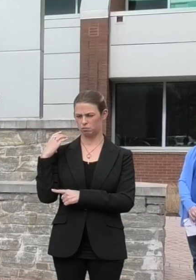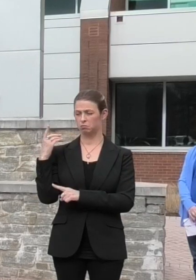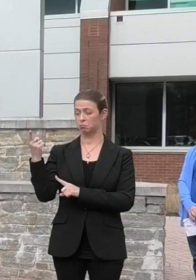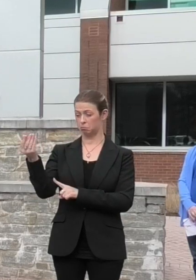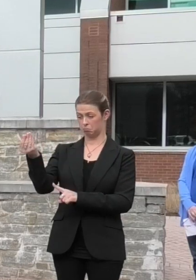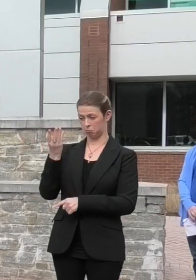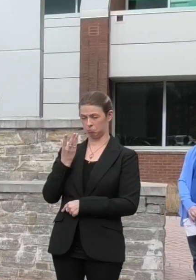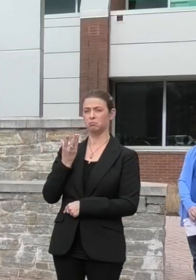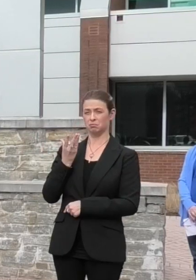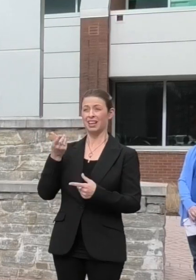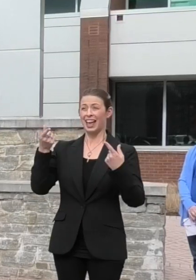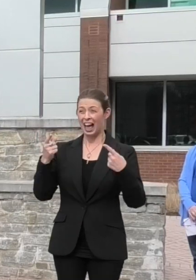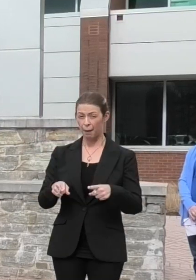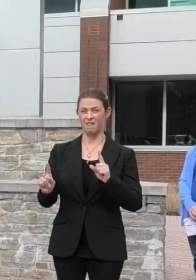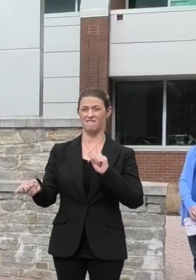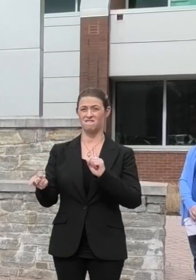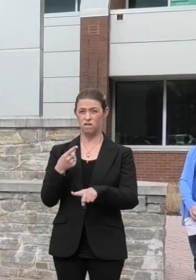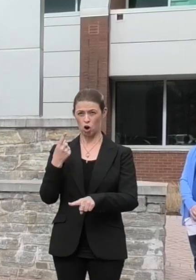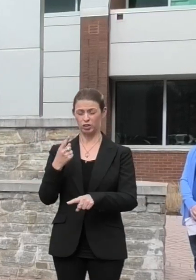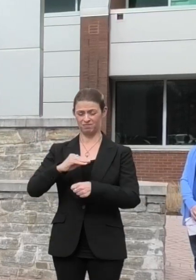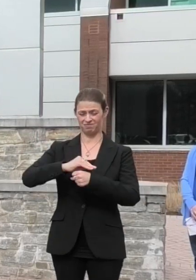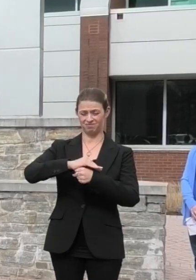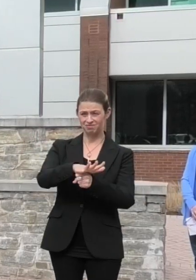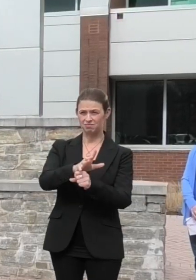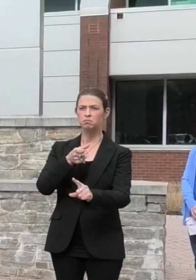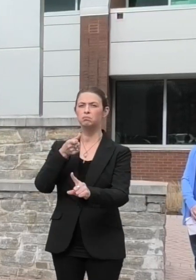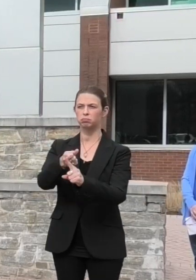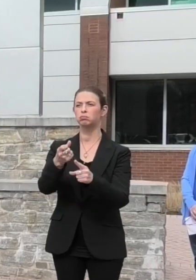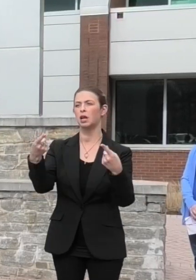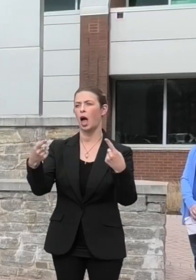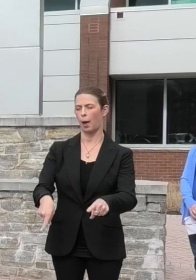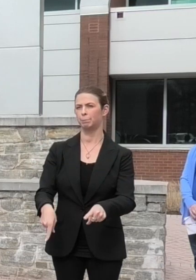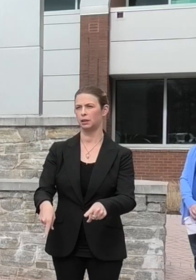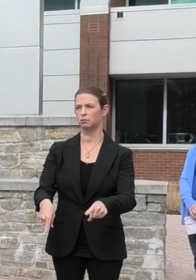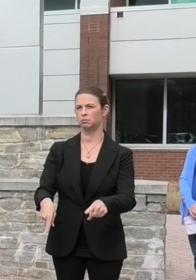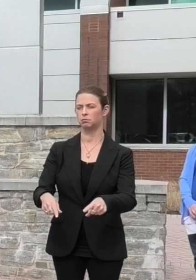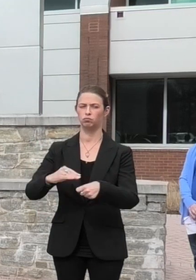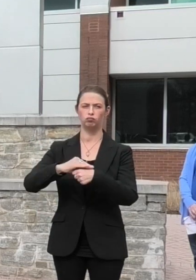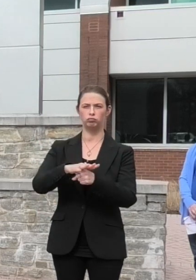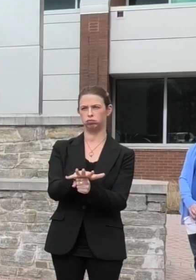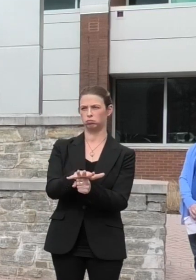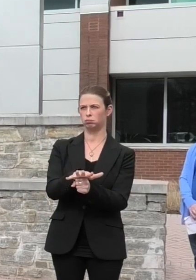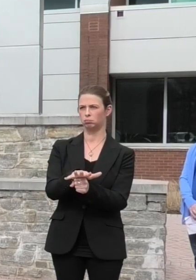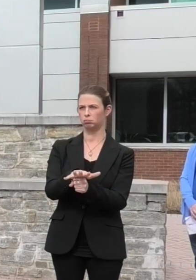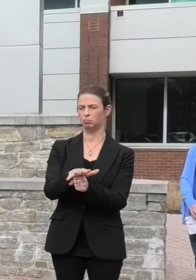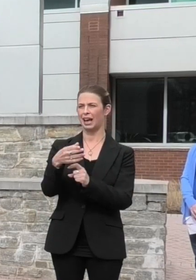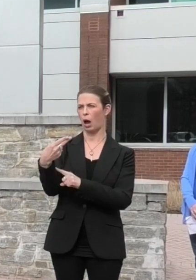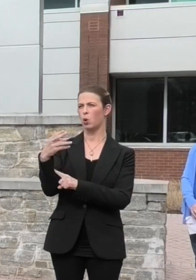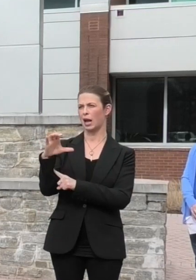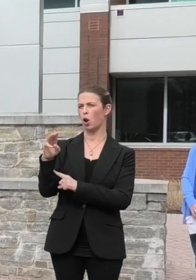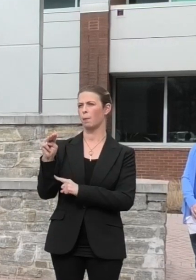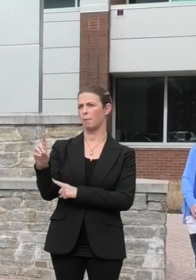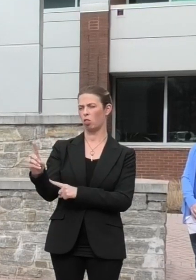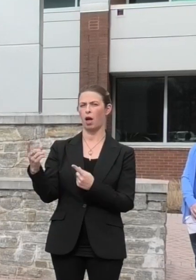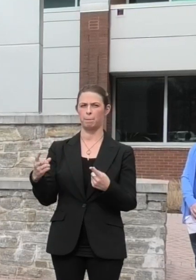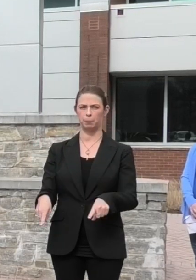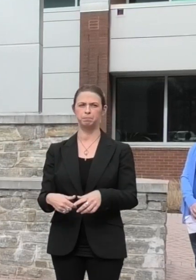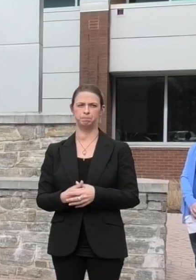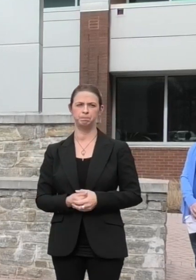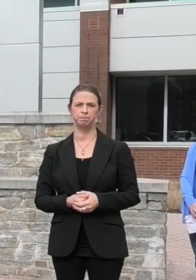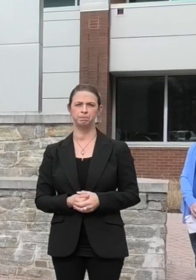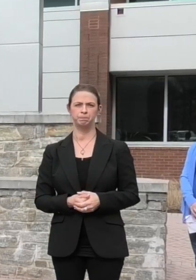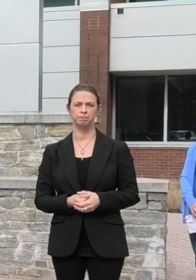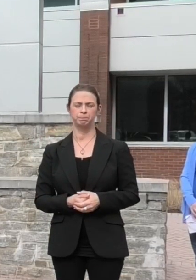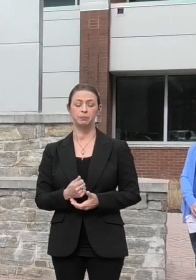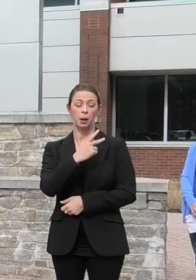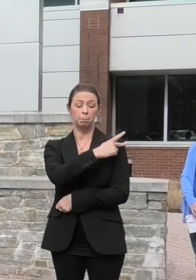that the first confirmed case of coronavirus or COVID-19 has been identified in Howard County. The